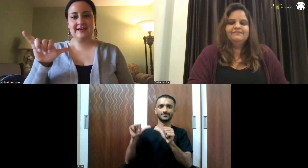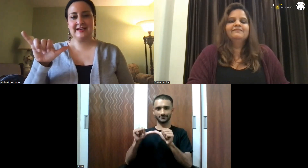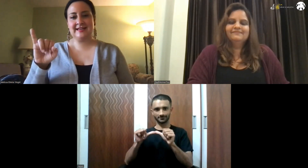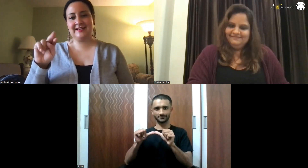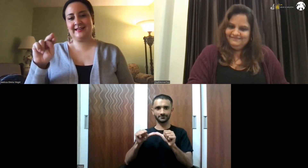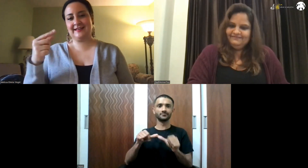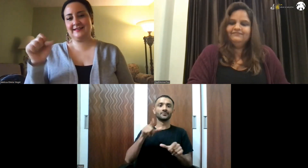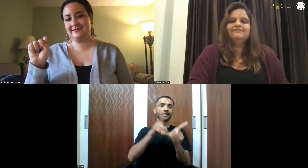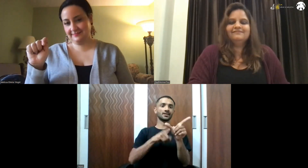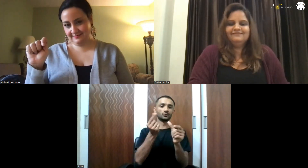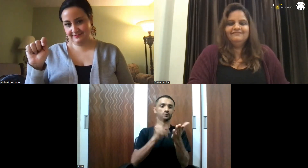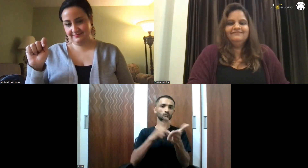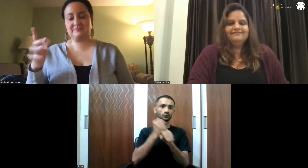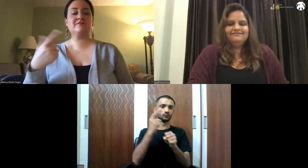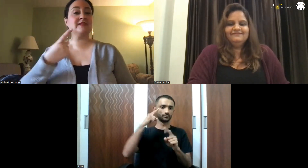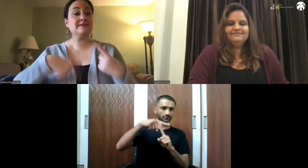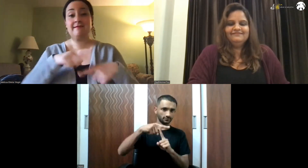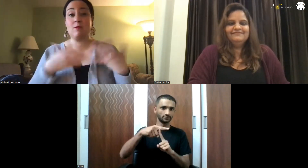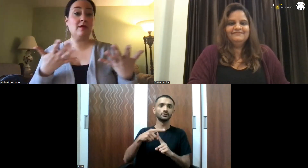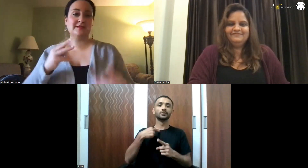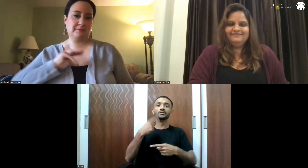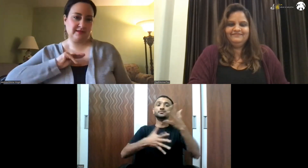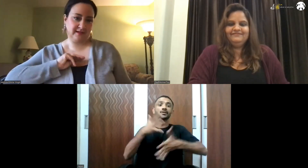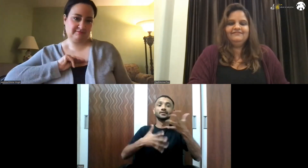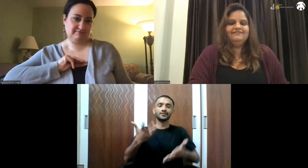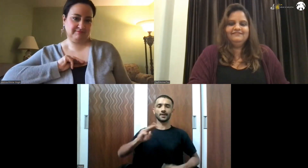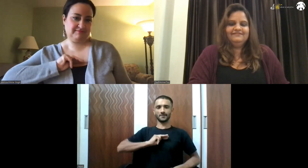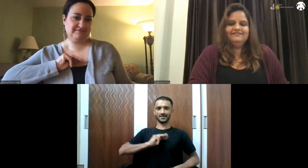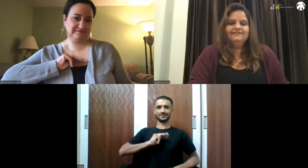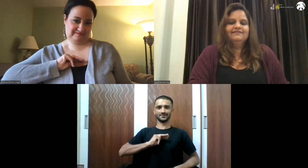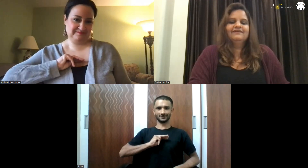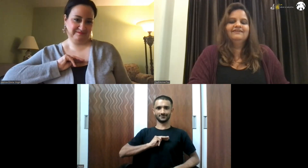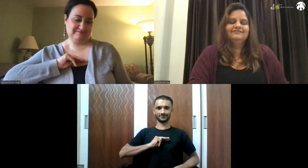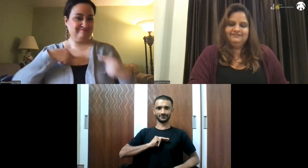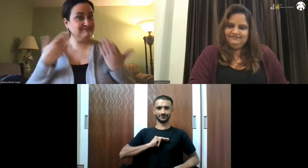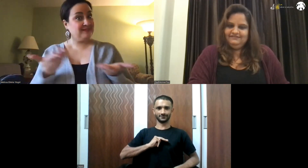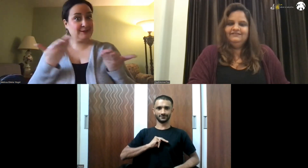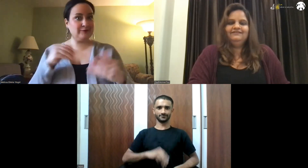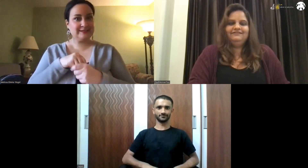Hello, everyone. I'm Melissa Elmira Yingst. This is my sign name.